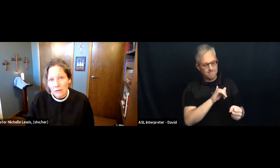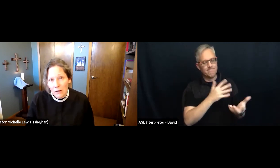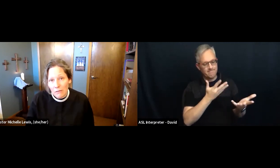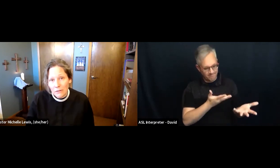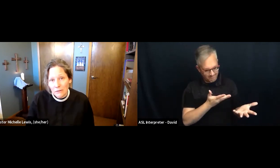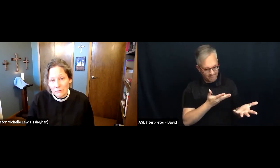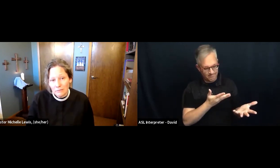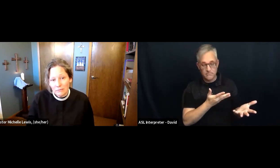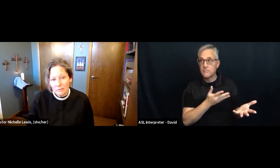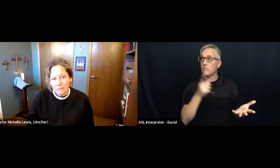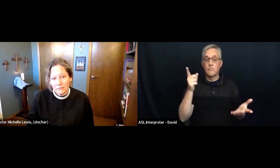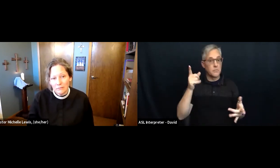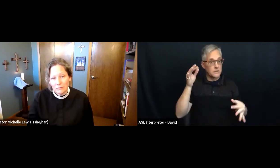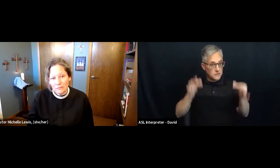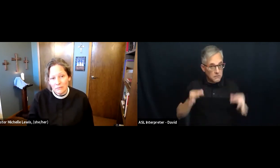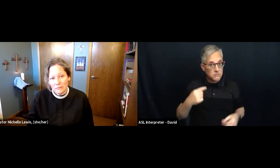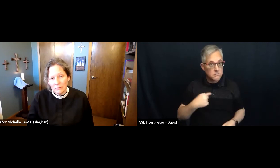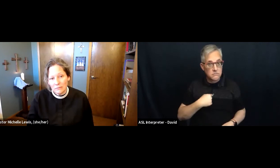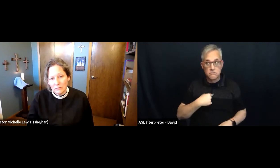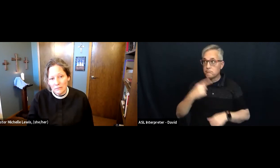We are loved.